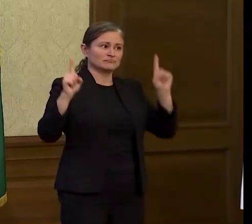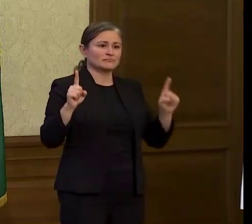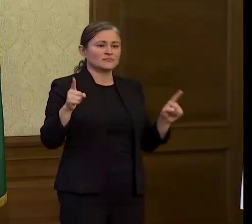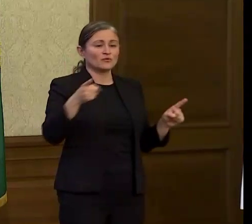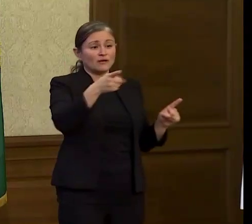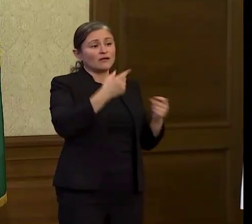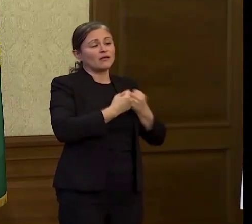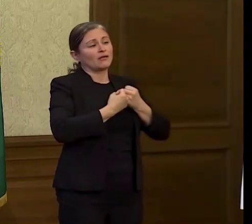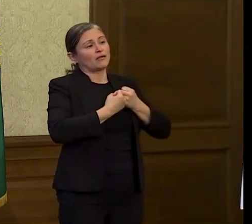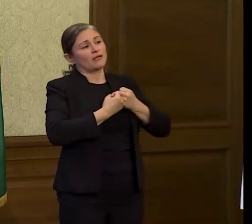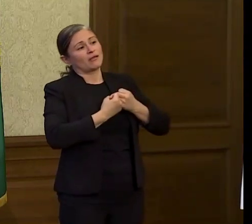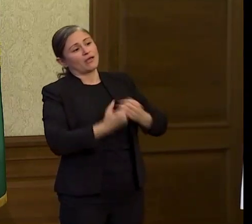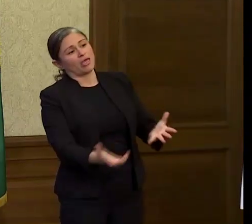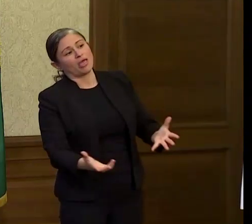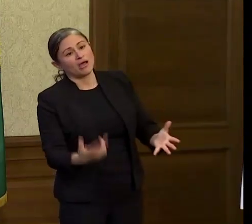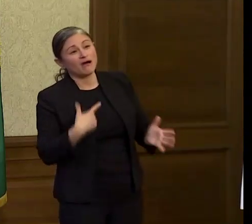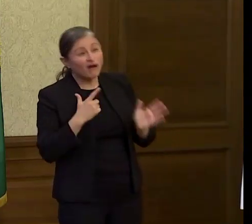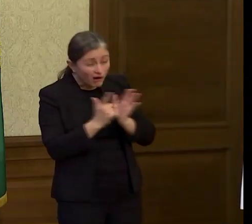victory here.